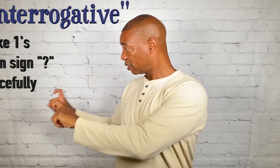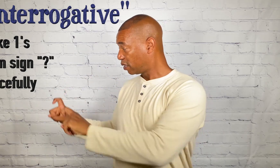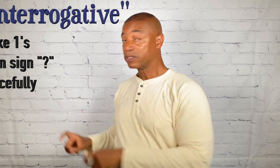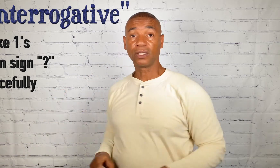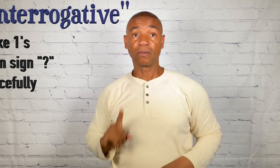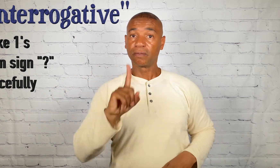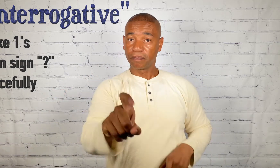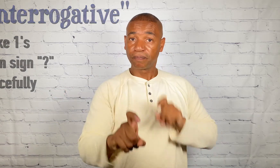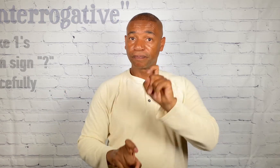So,